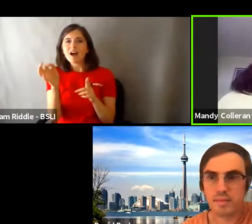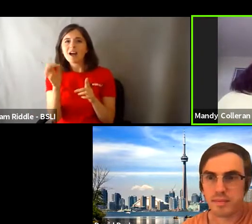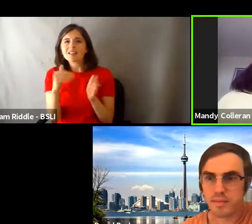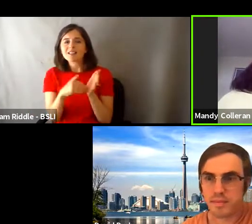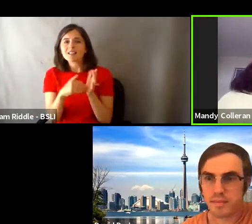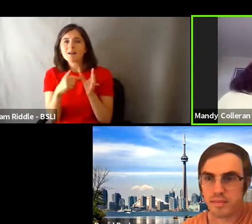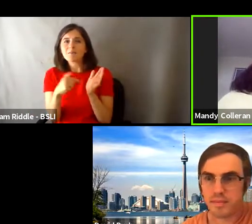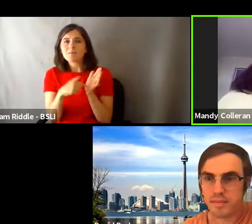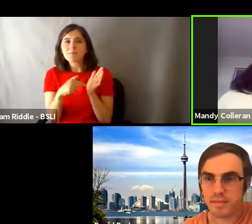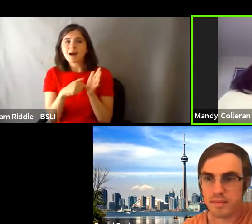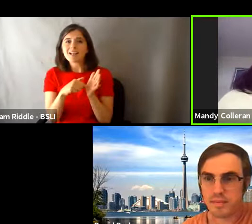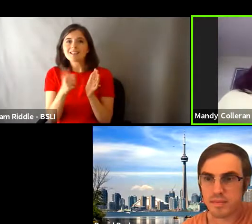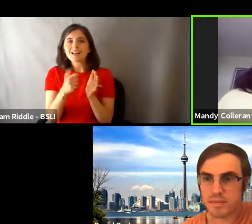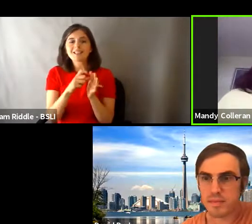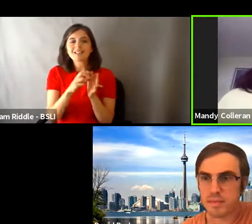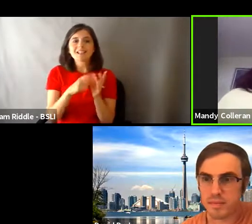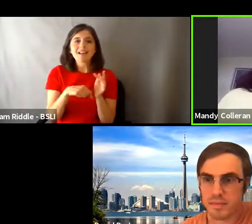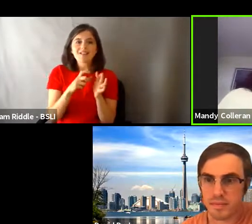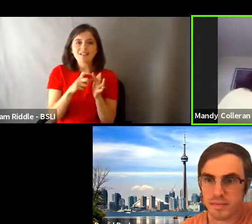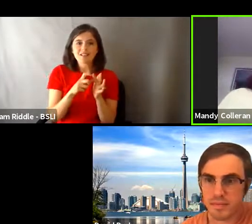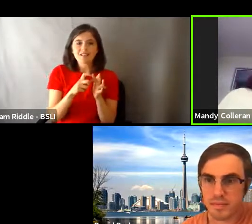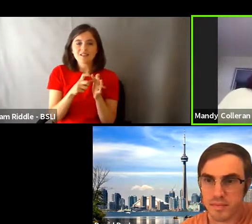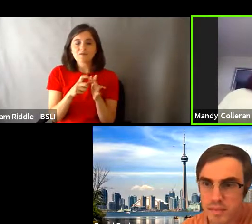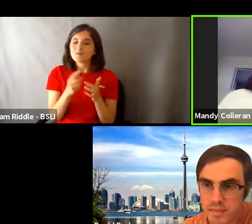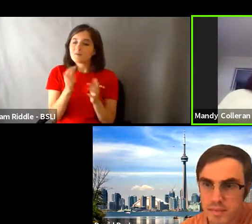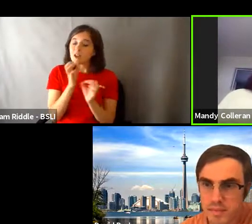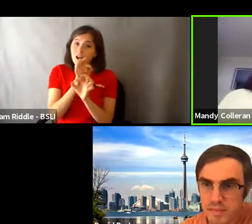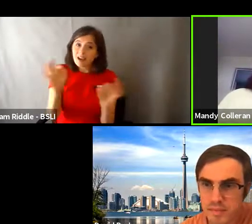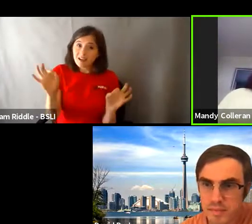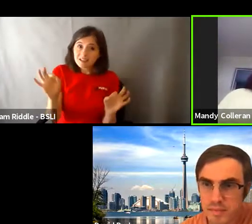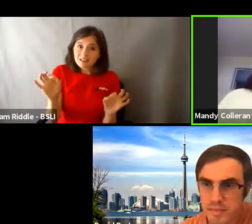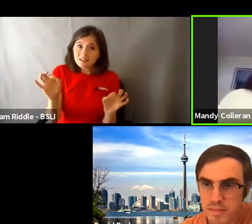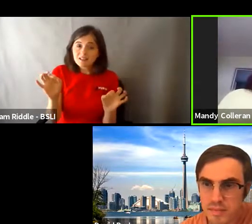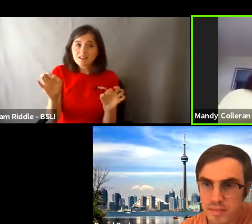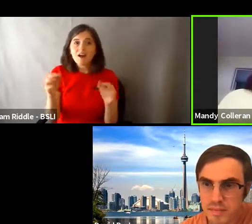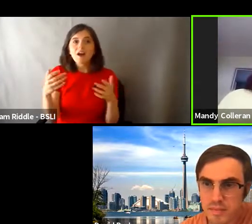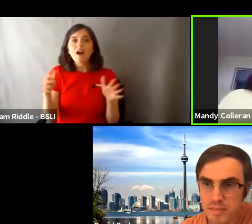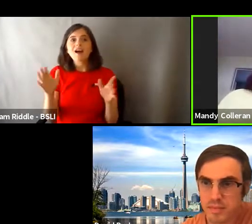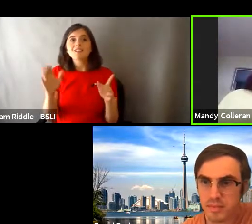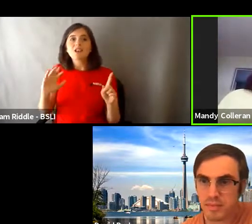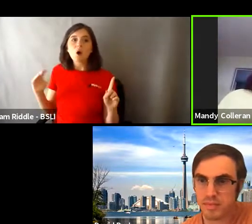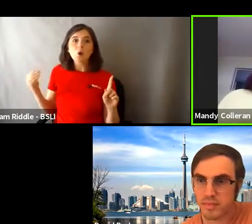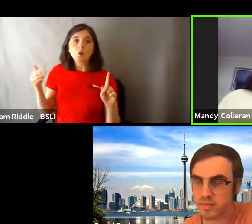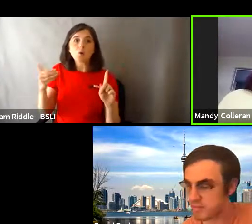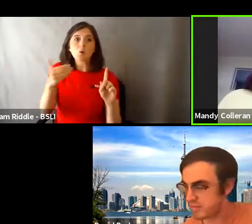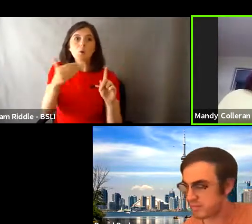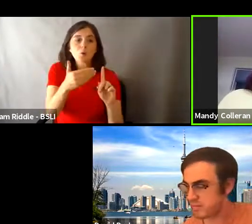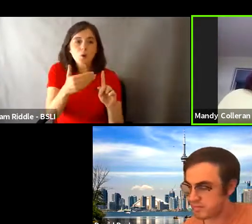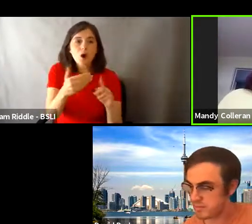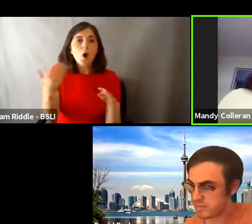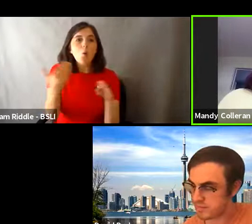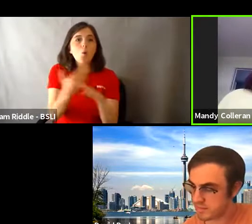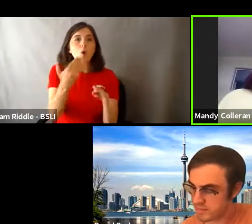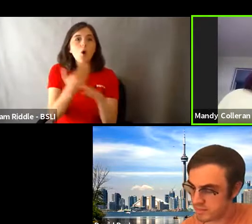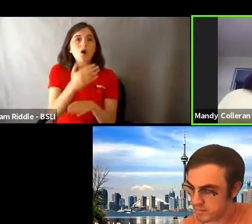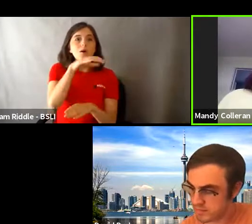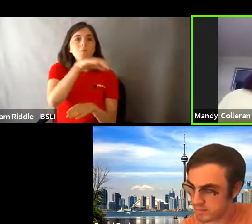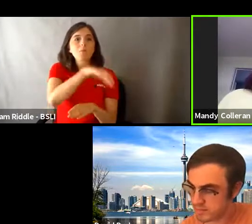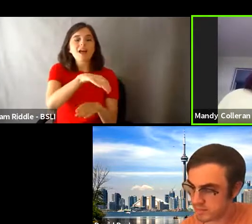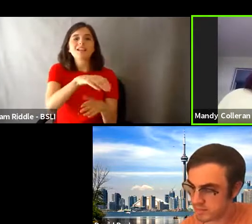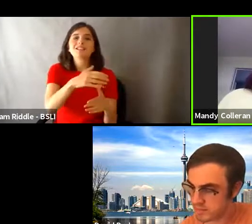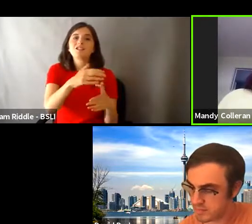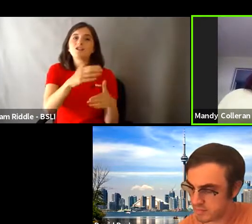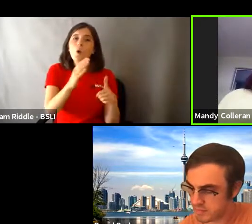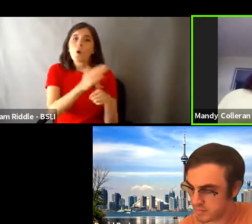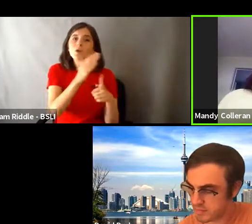David again. He asks, has the acceleration towards workplace automation and